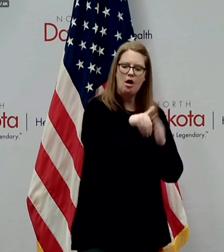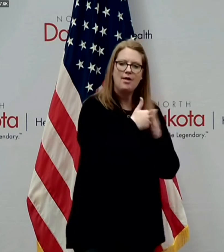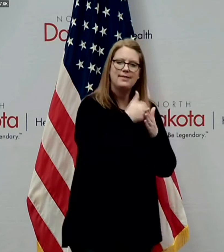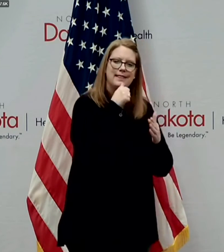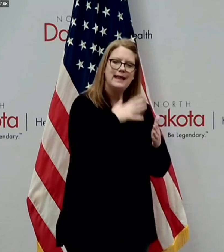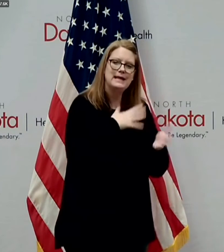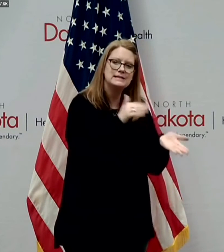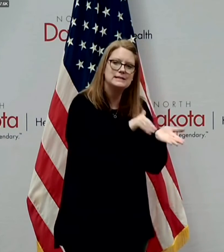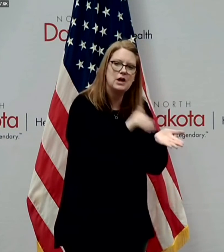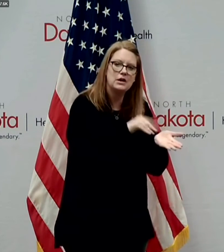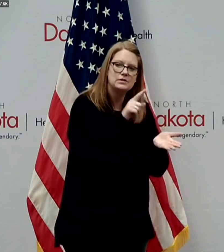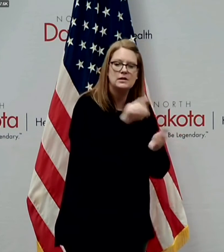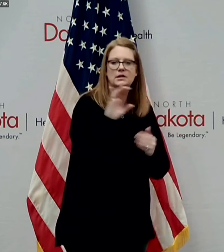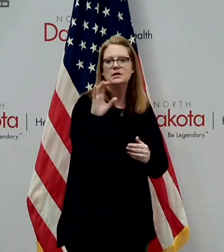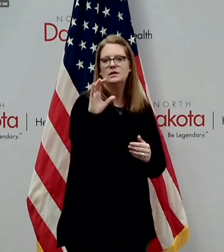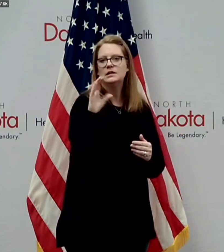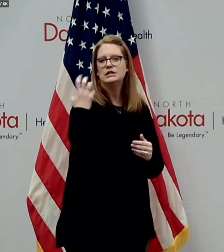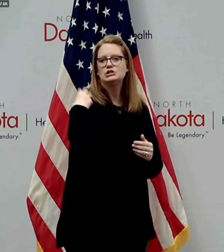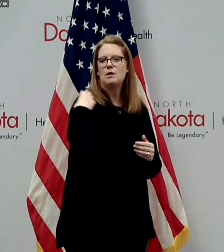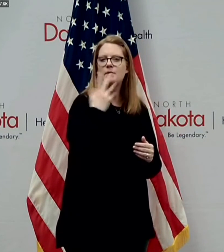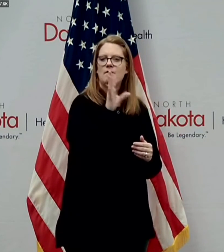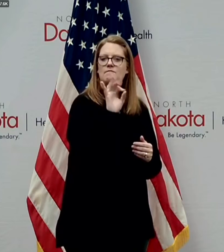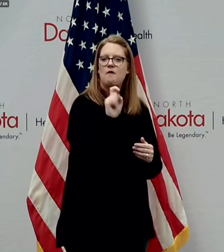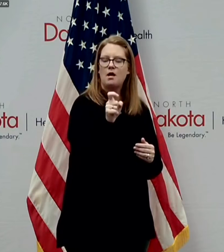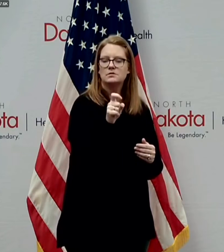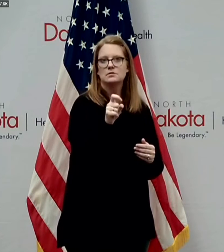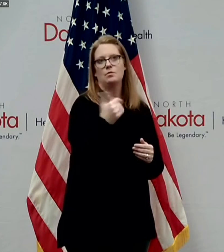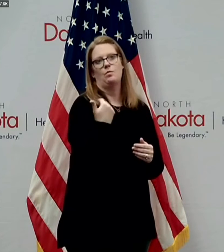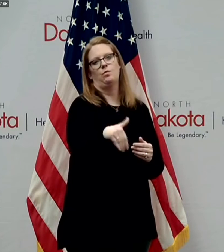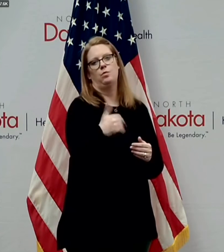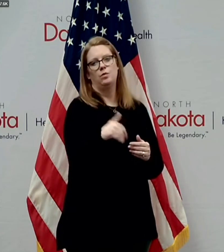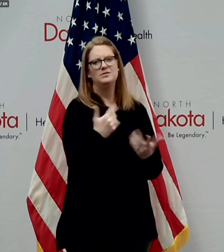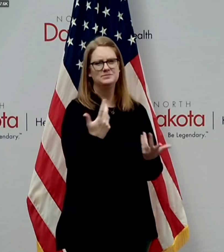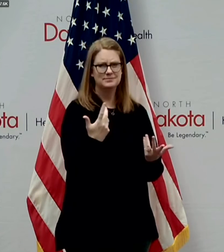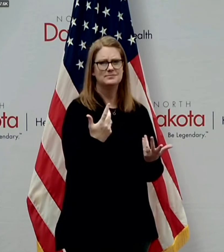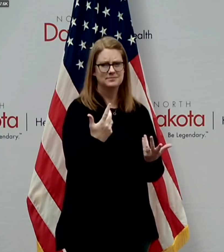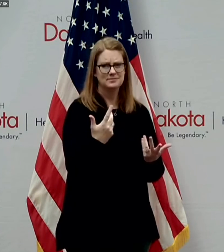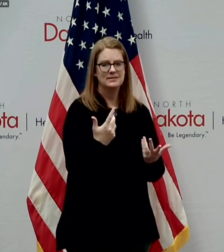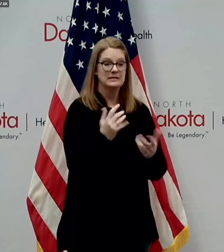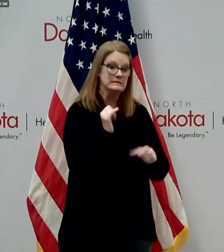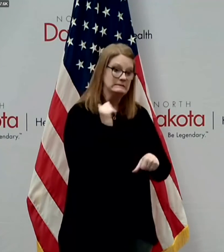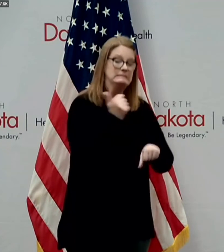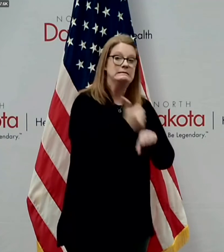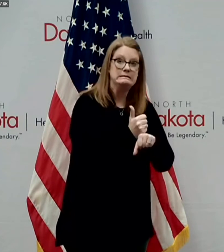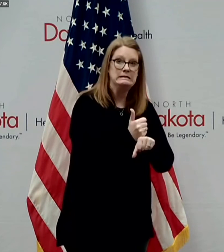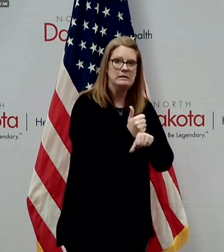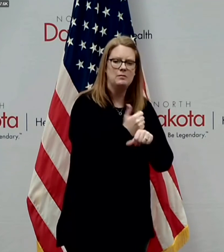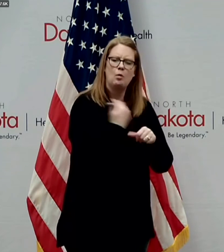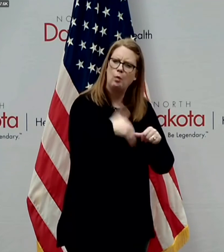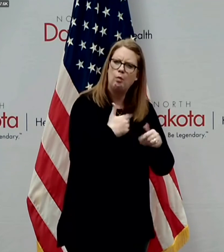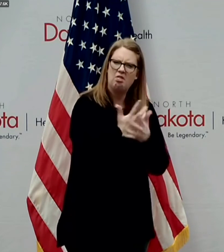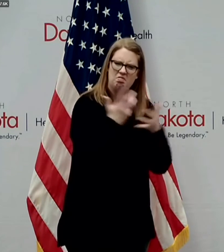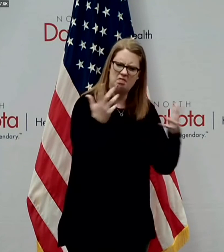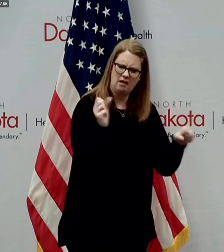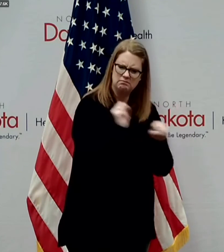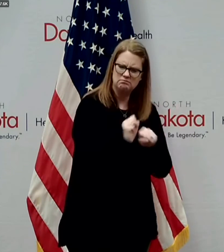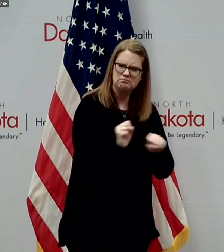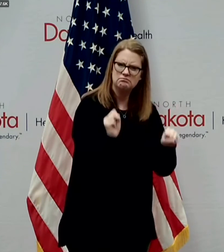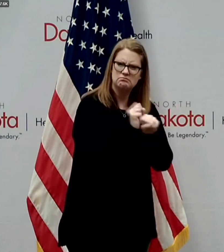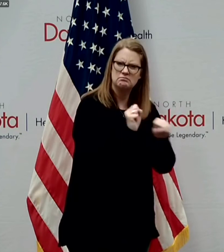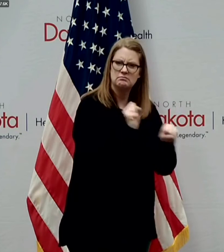Clinic, Chairman Fox. Boy, what an undertaking. It took a lot of work to do that, and it